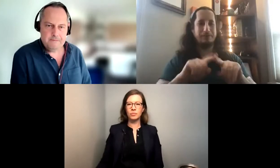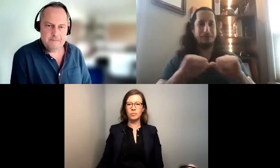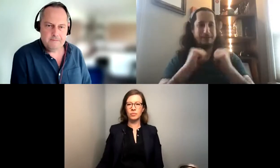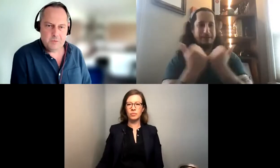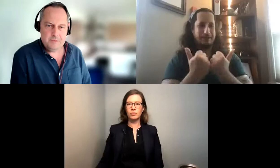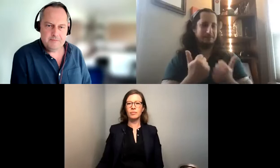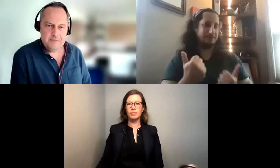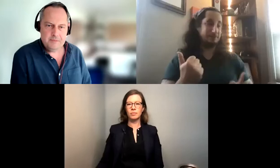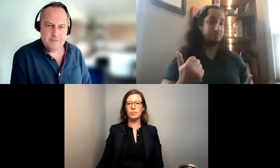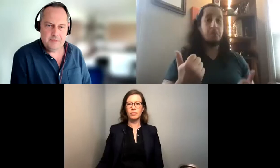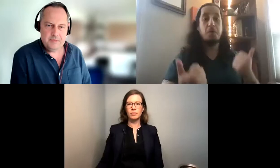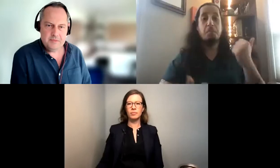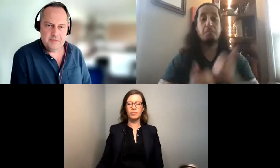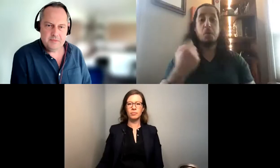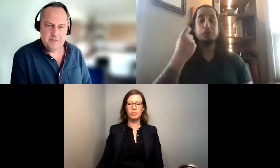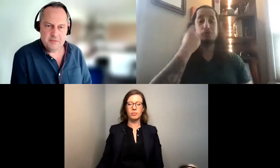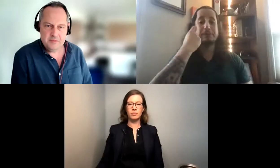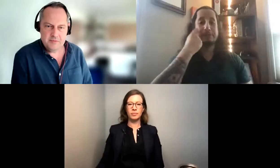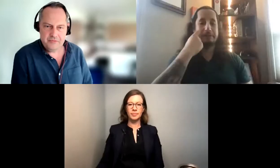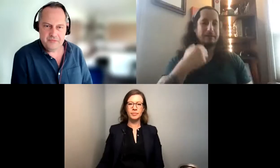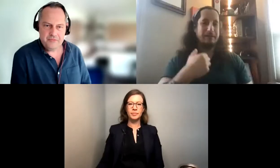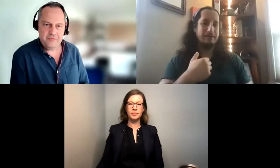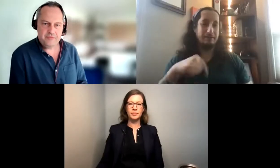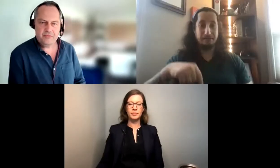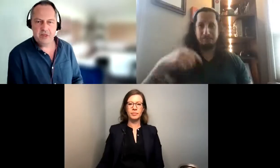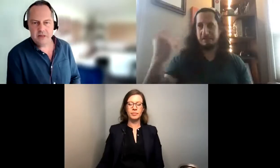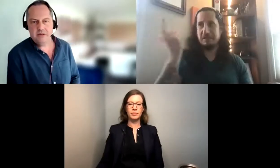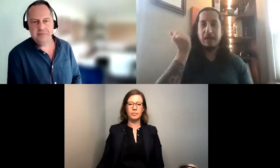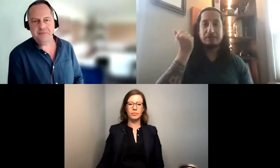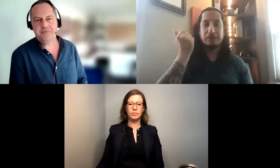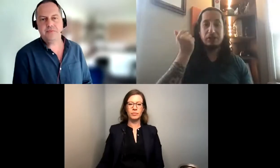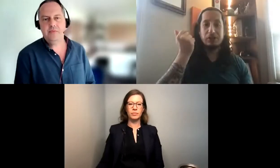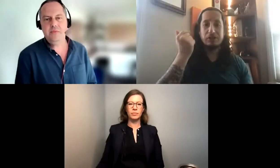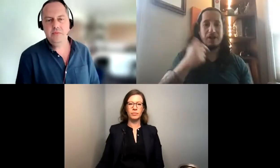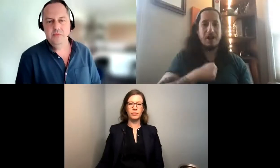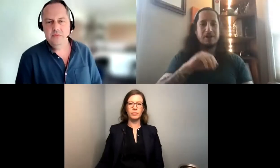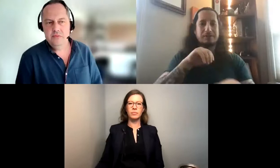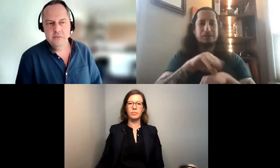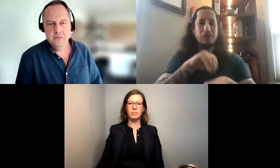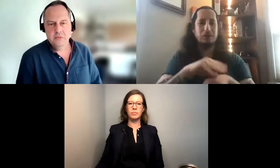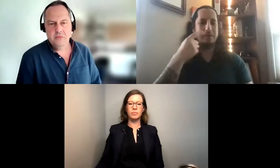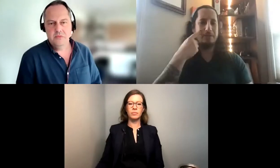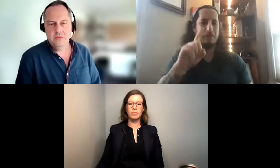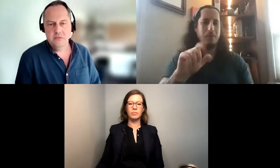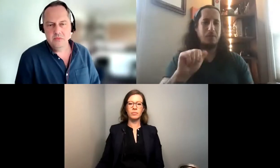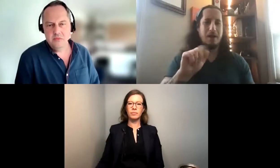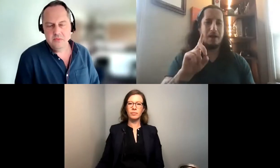So I've been consulting with them on and off for a while, and most recently,